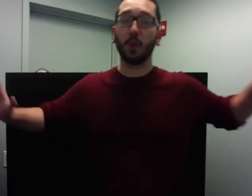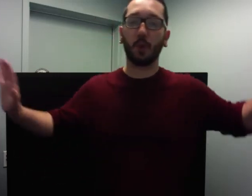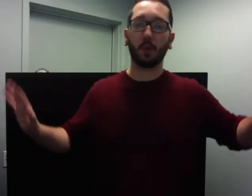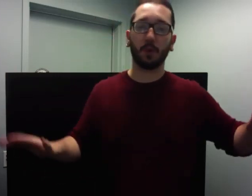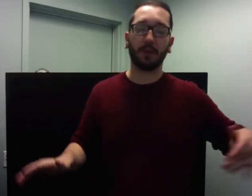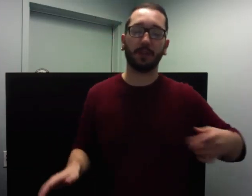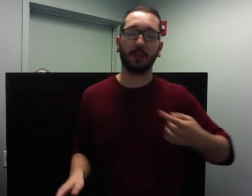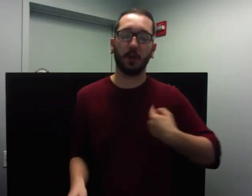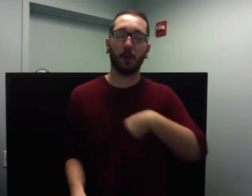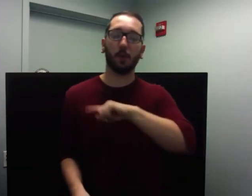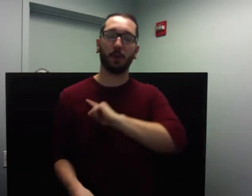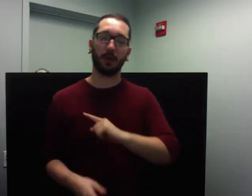Thank you.